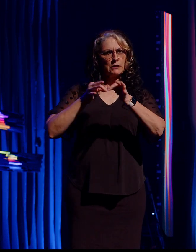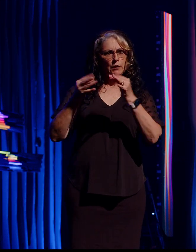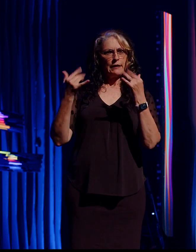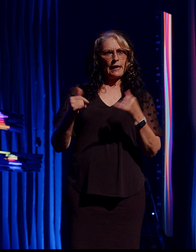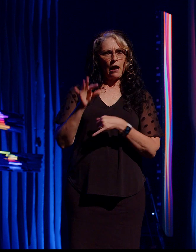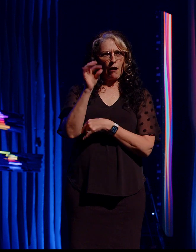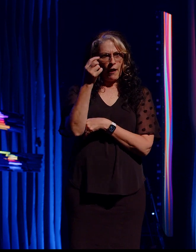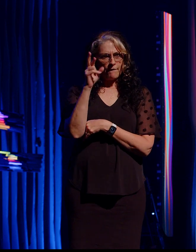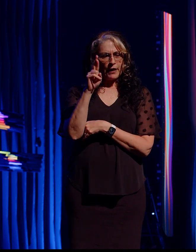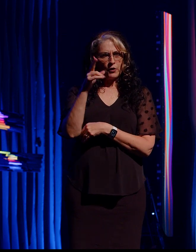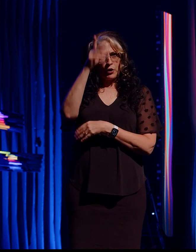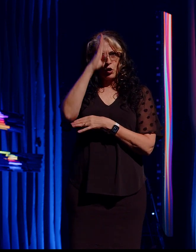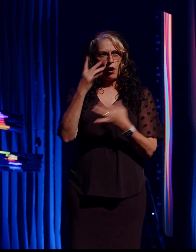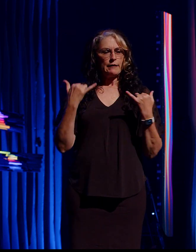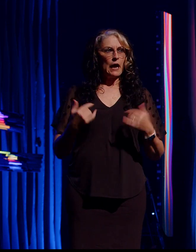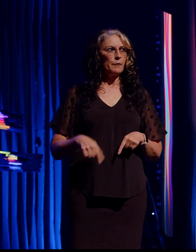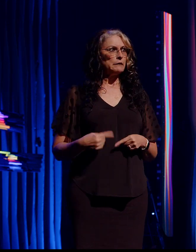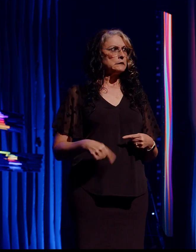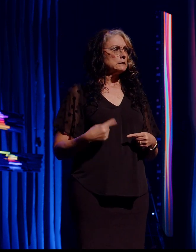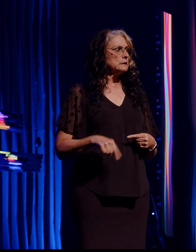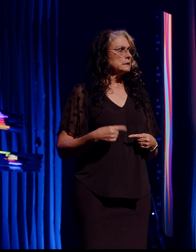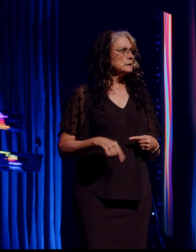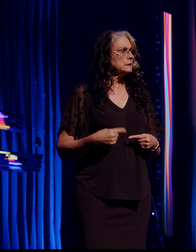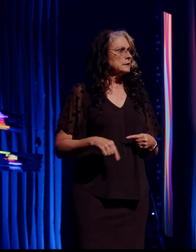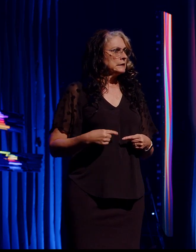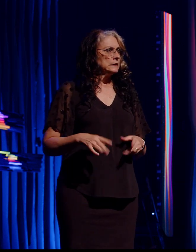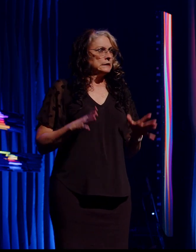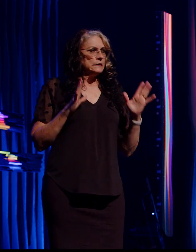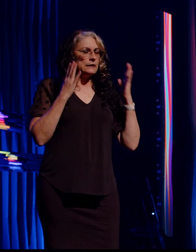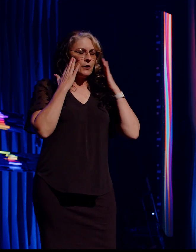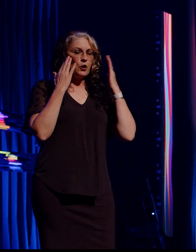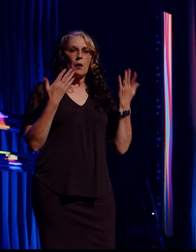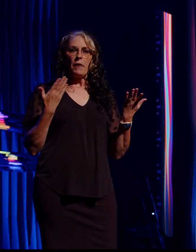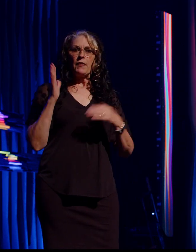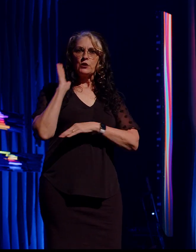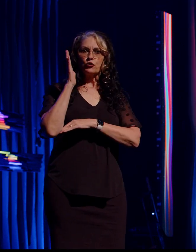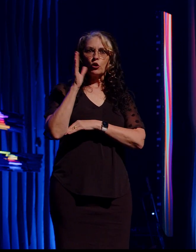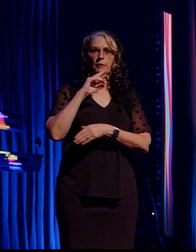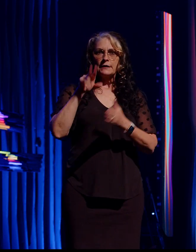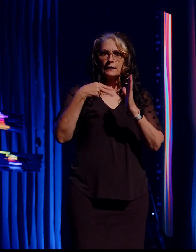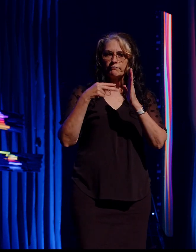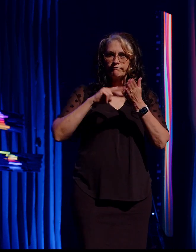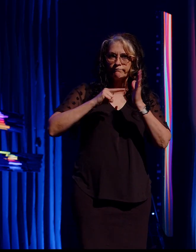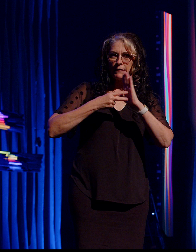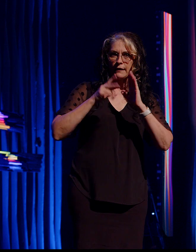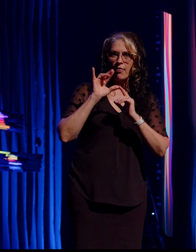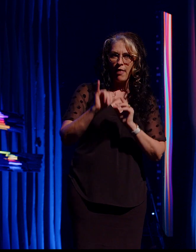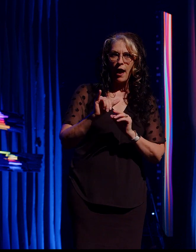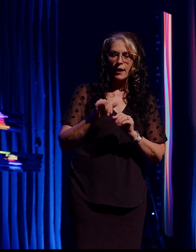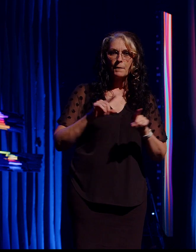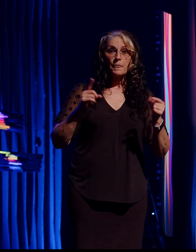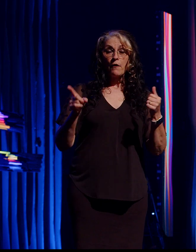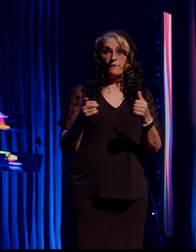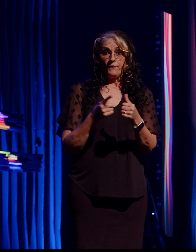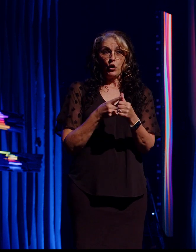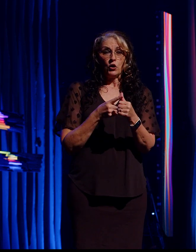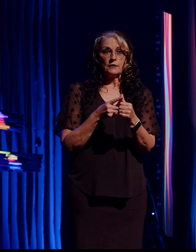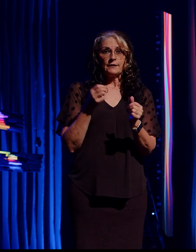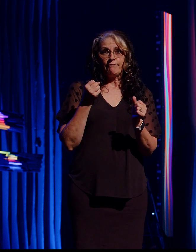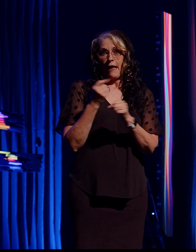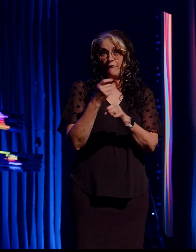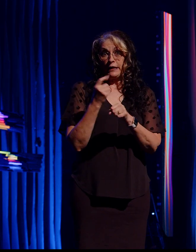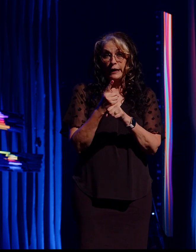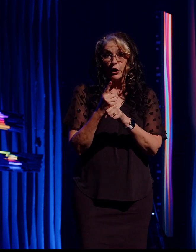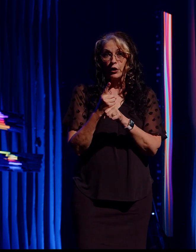right now? Make you nervous, huh? But that's what this sermon is really going to be about. But first, even just every